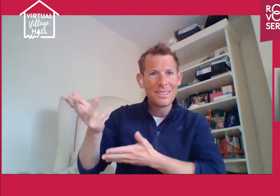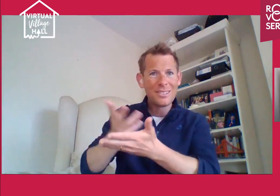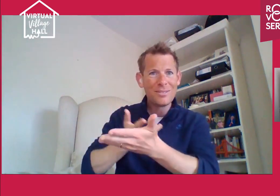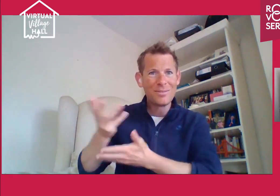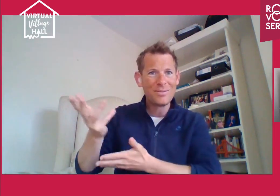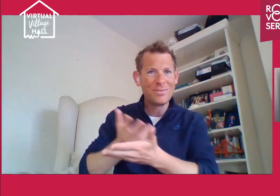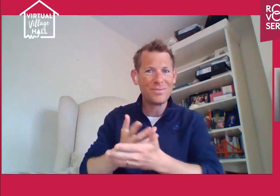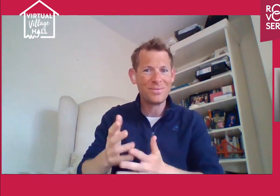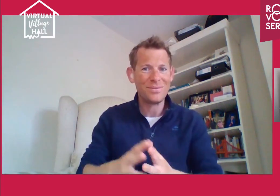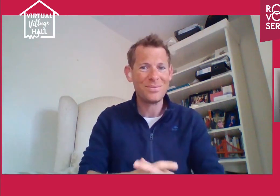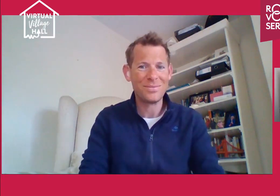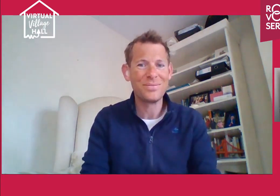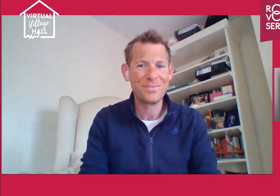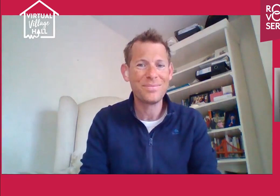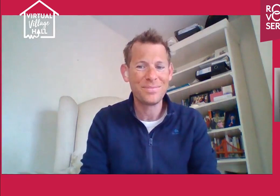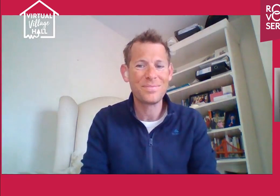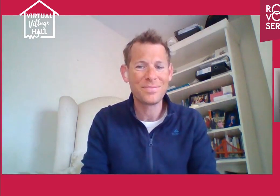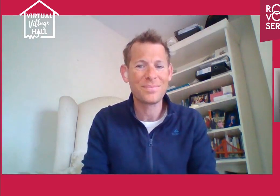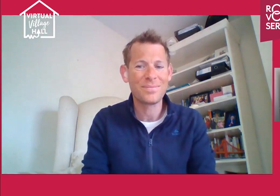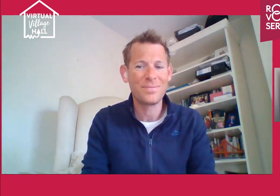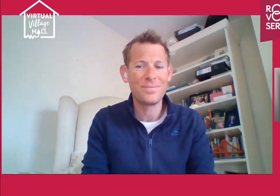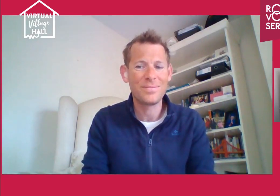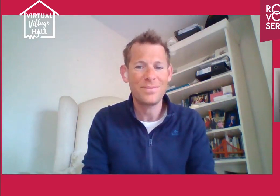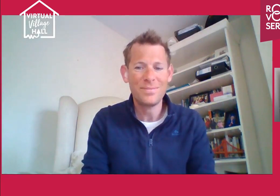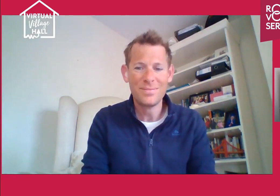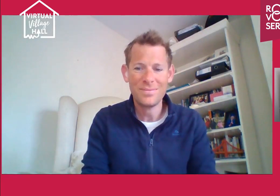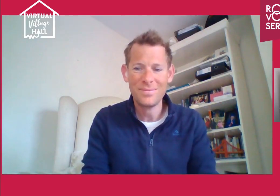If you use sign language, it means you can communicate with that deaf person.